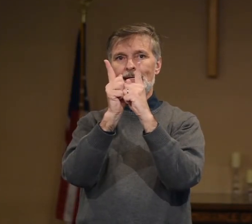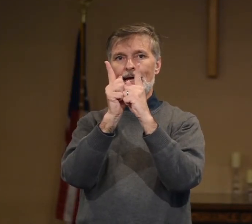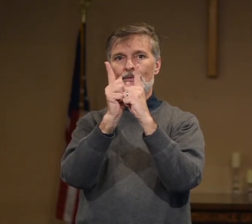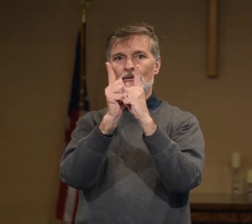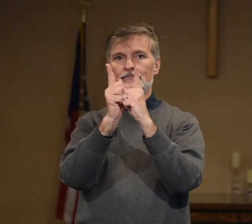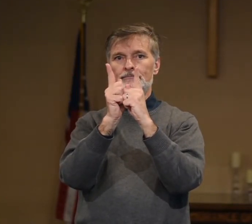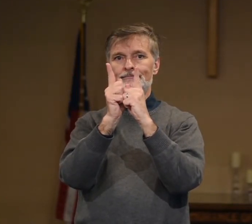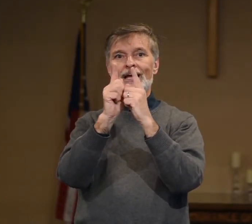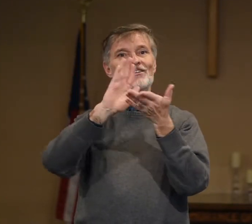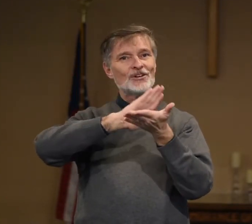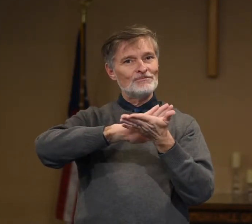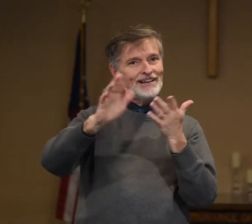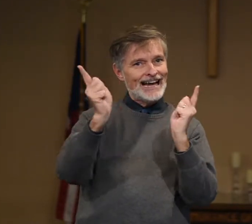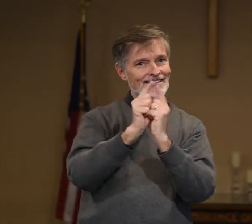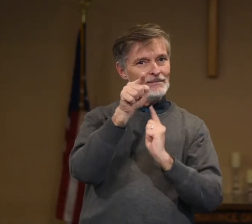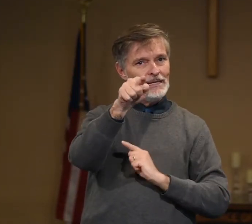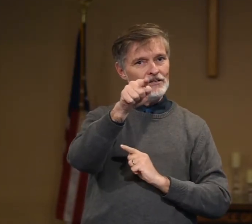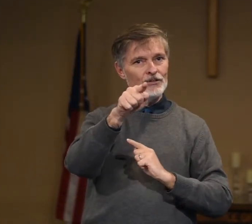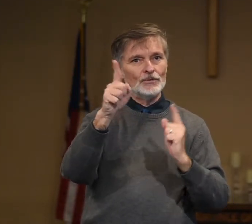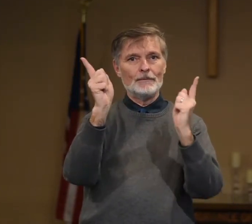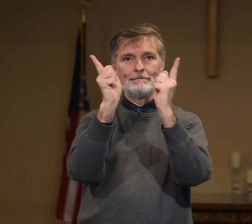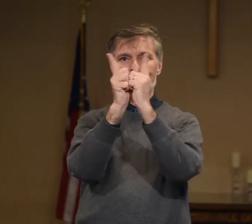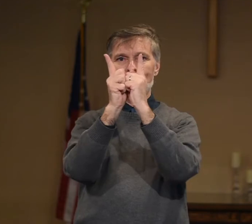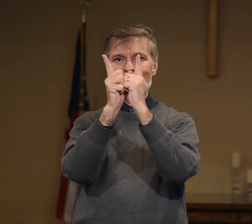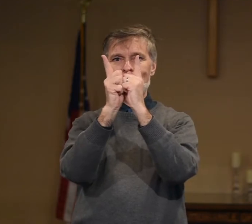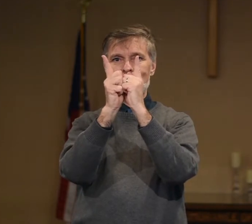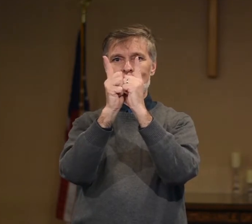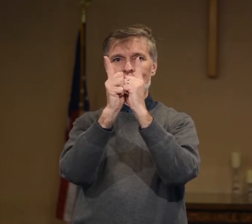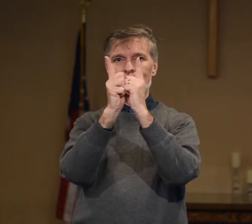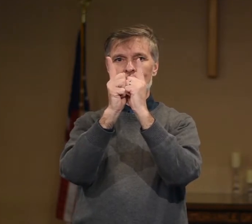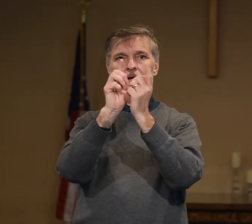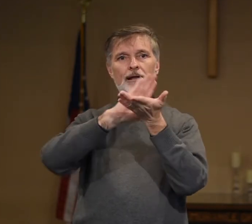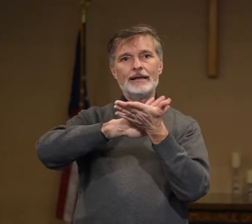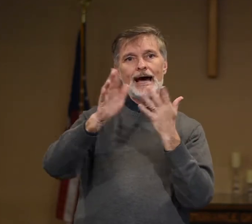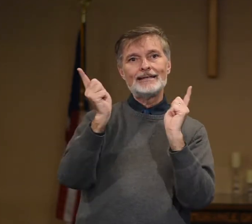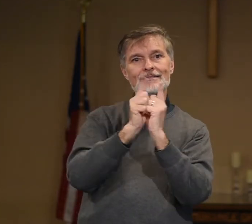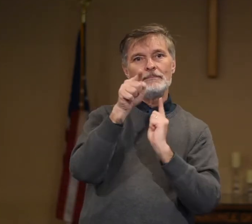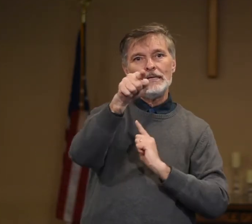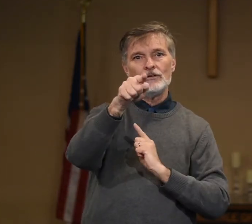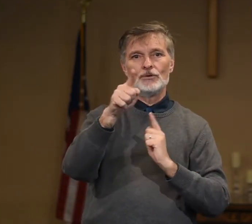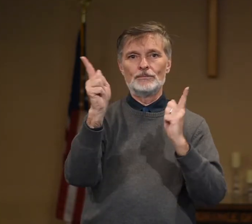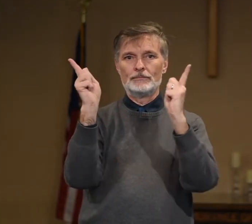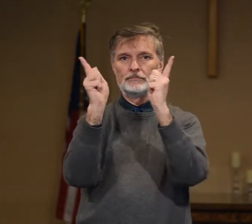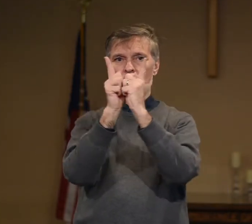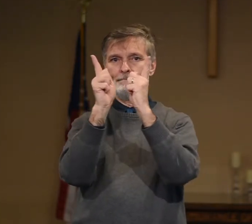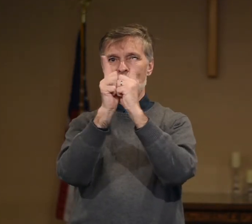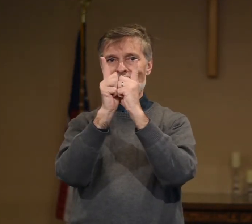together. So nice to meet you. Meet. Nice to meet you. Meet.